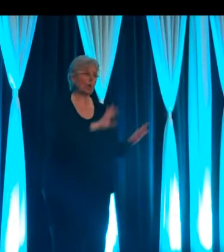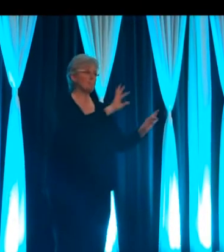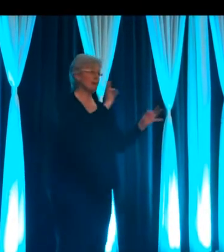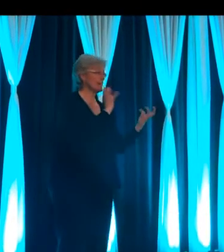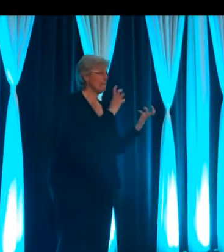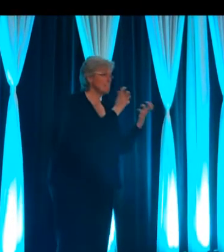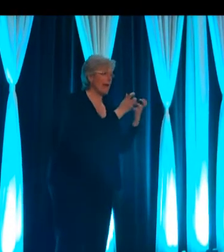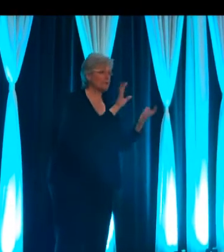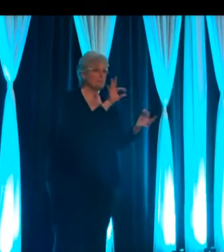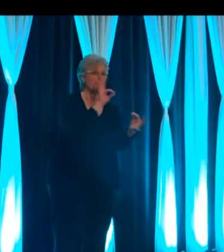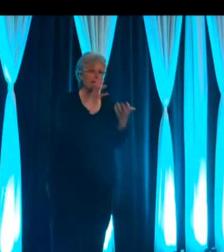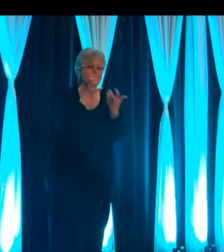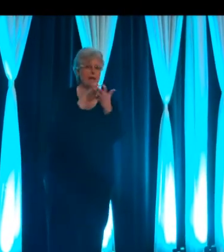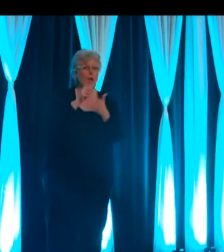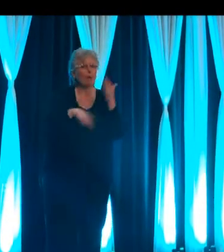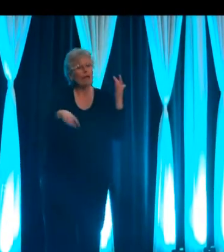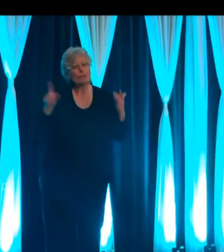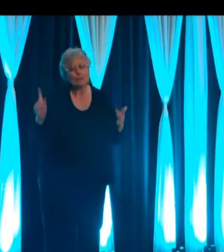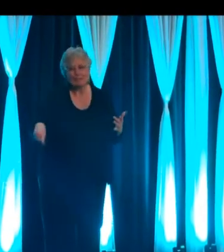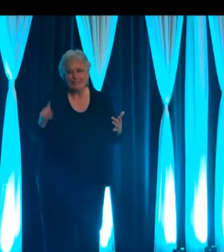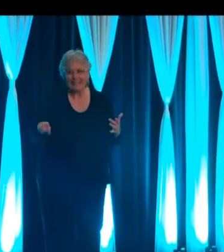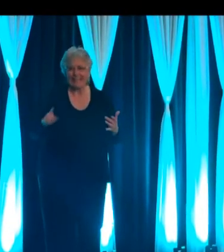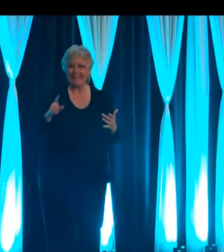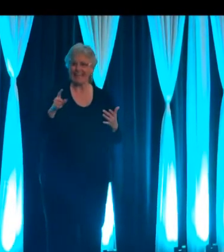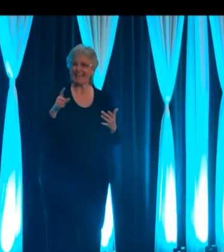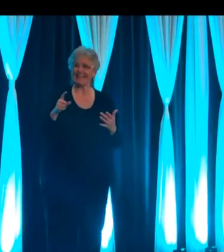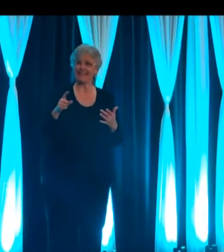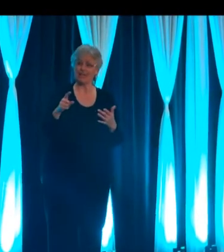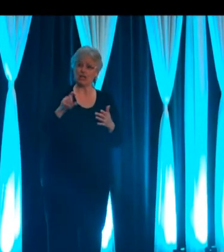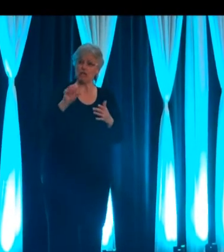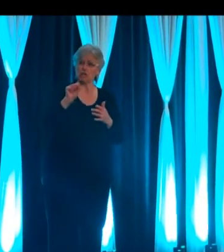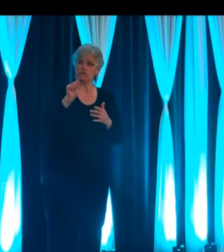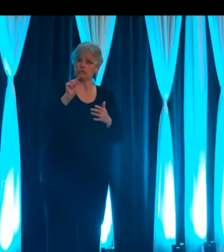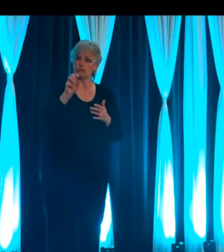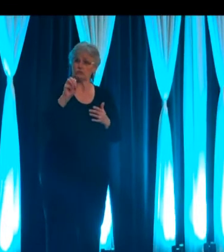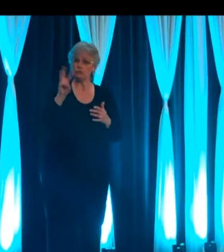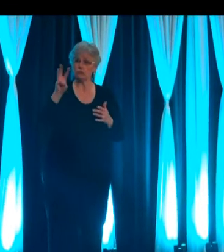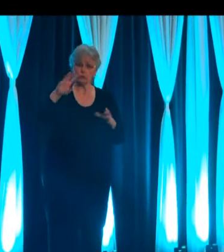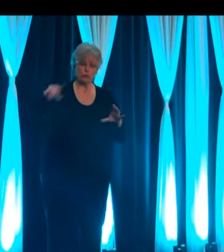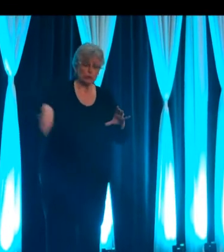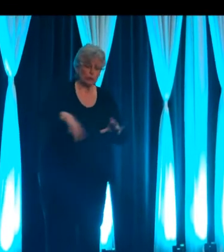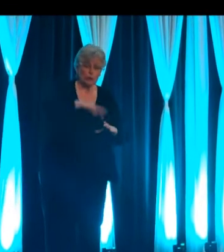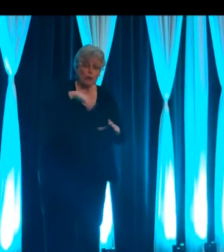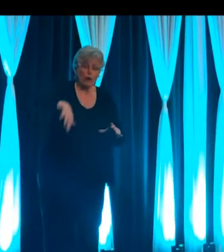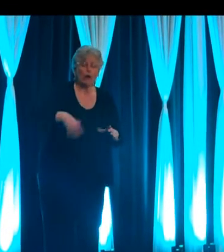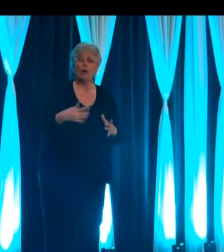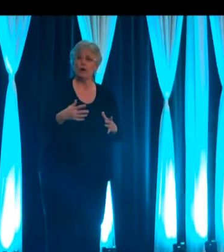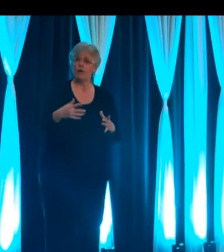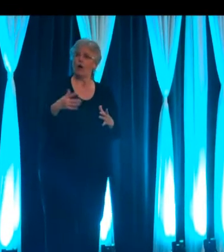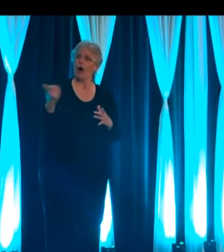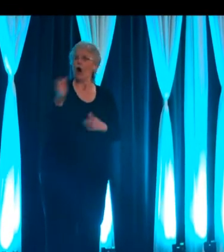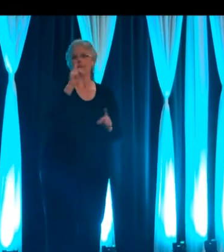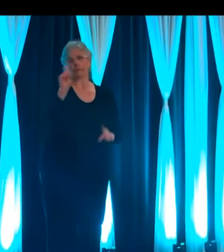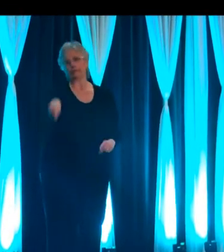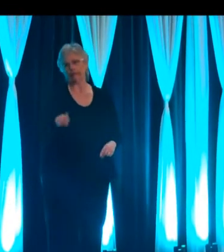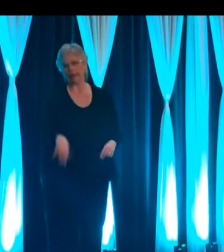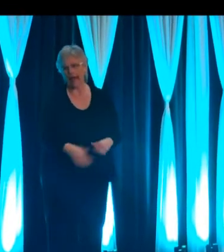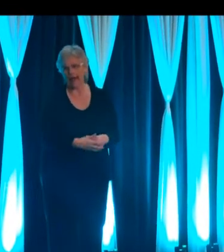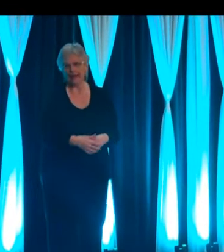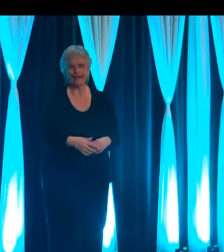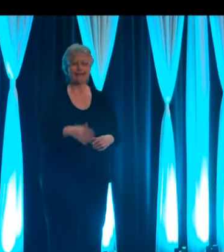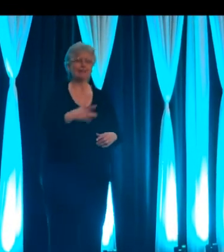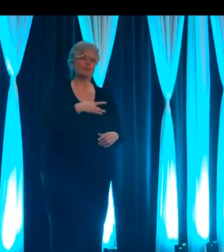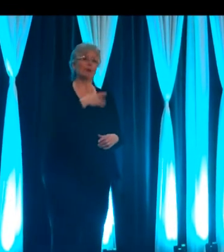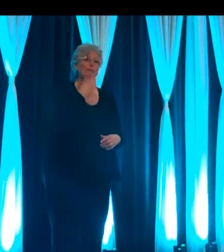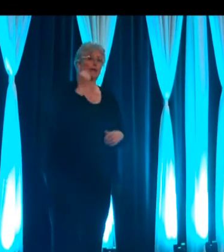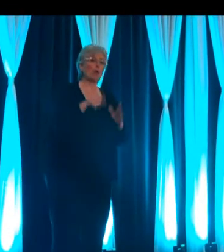and nourishing. In the kind diet, I have dishes like kimpira stew and nishime, which are, I mean, everyone eats that in their diet. Once